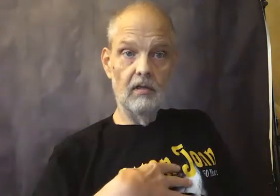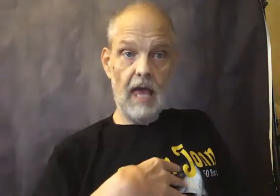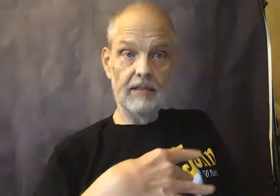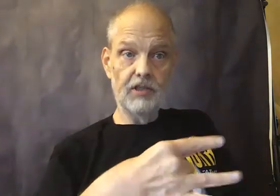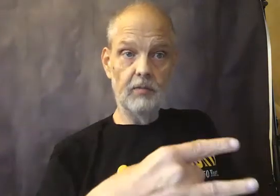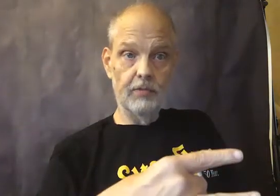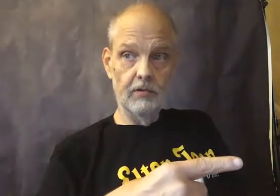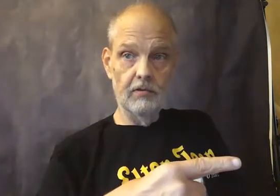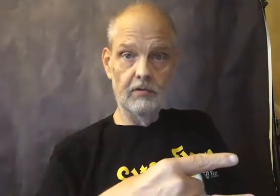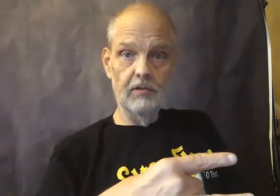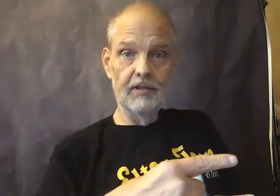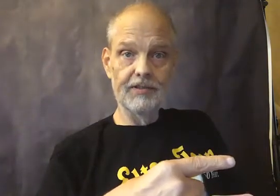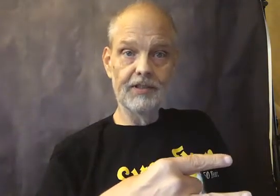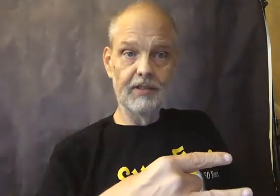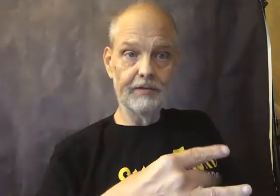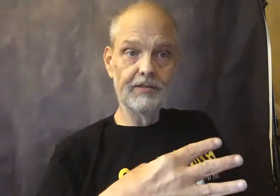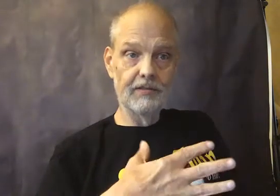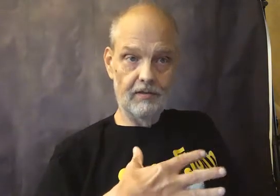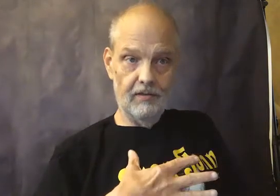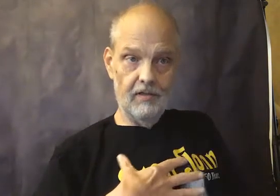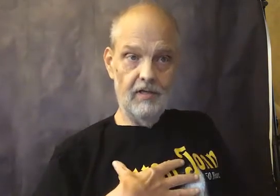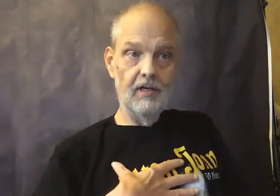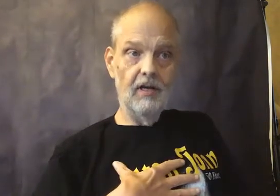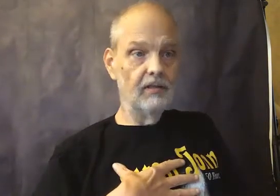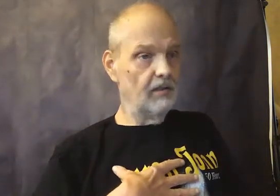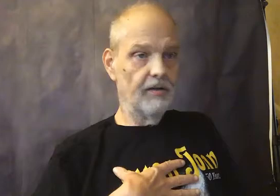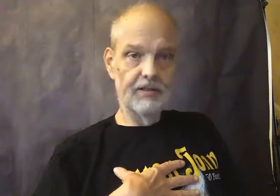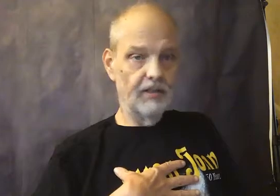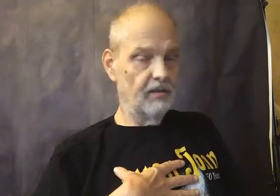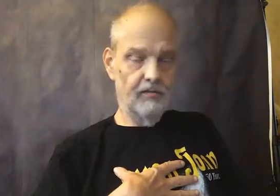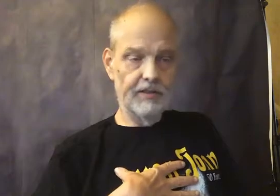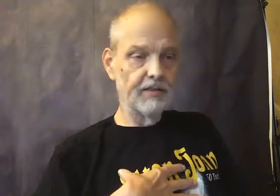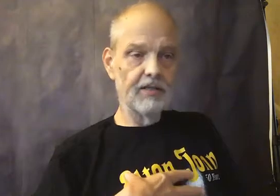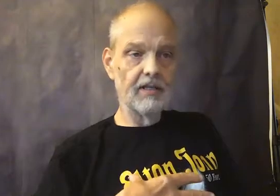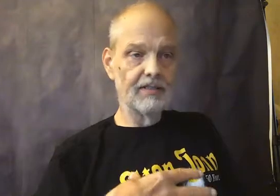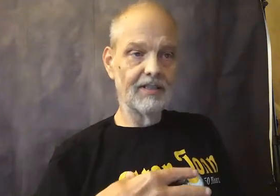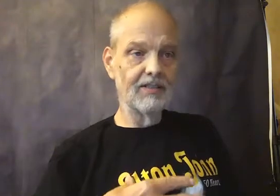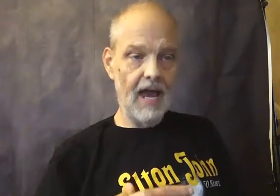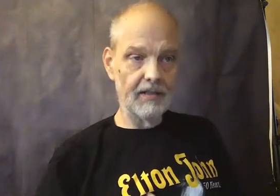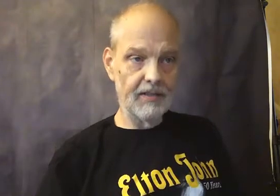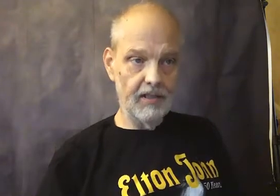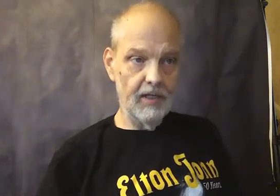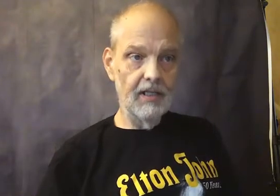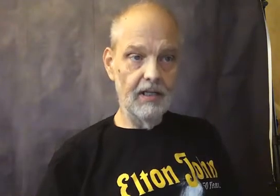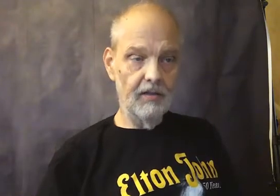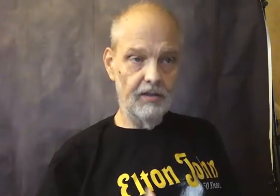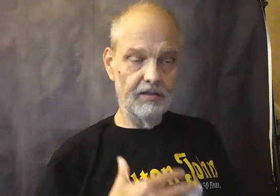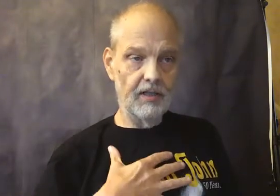Hand shape is the difference. The rest of the sign is exactly the same. It's done in the